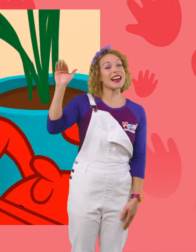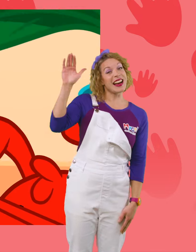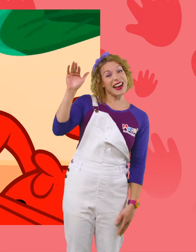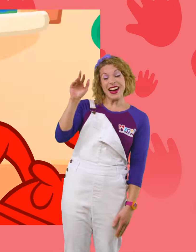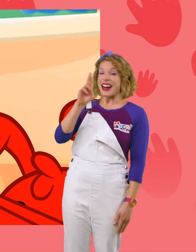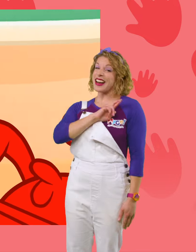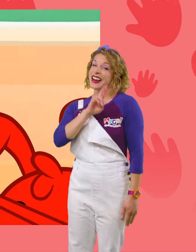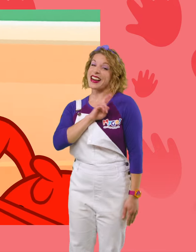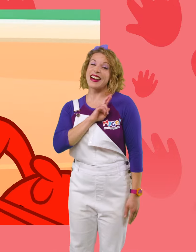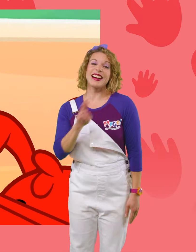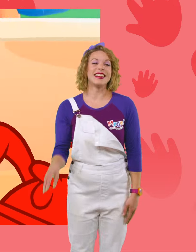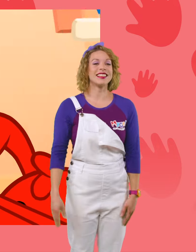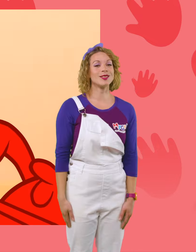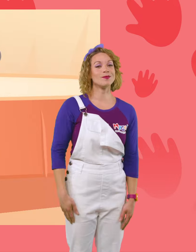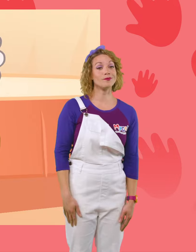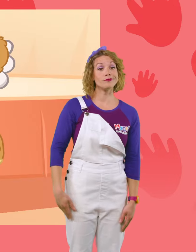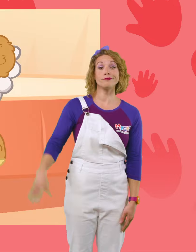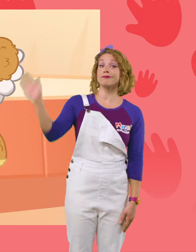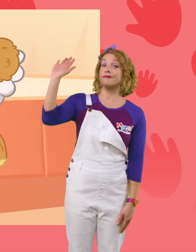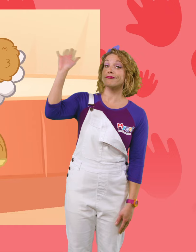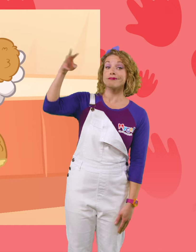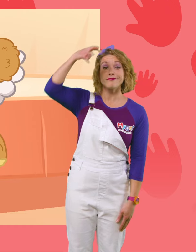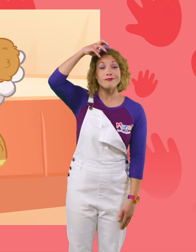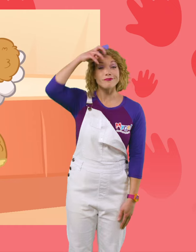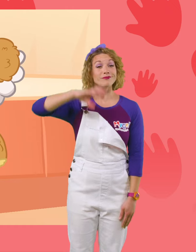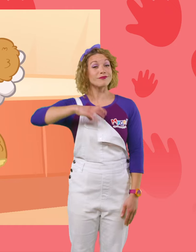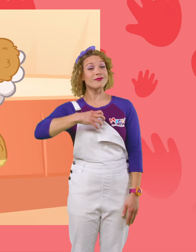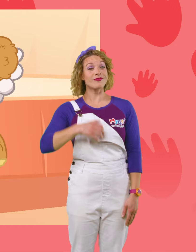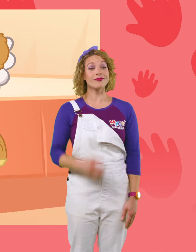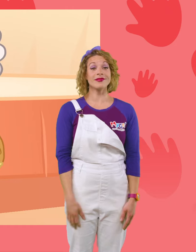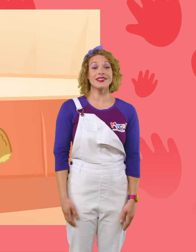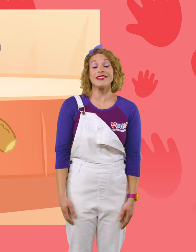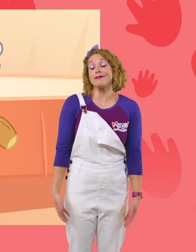Bye, Professor Rashid. Bye, Mila and Morphle.